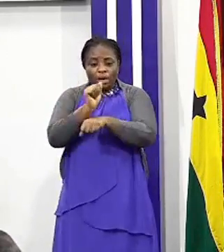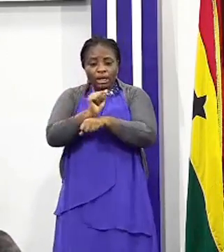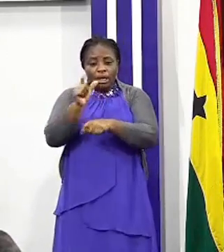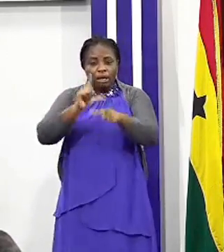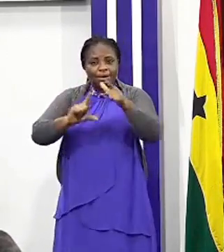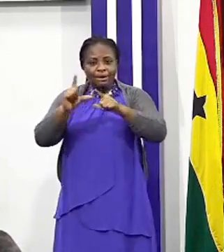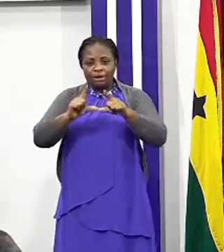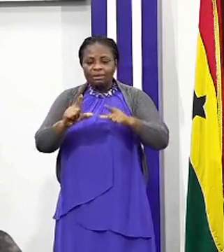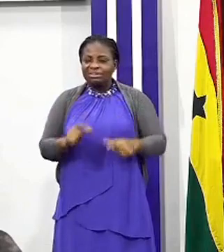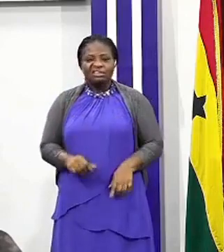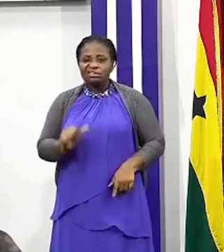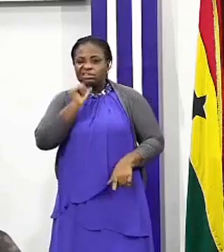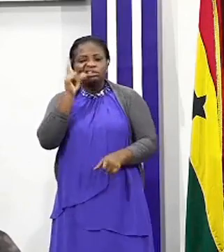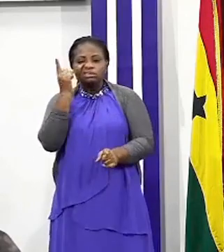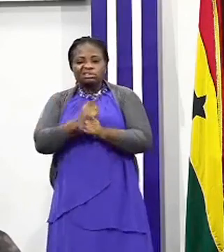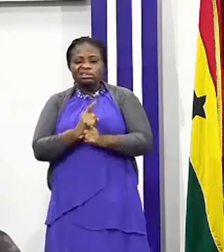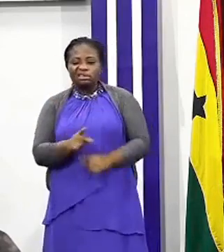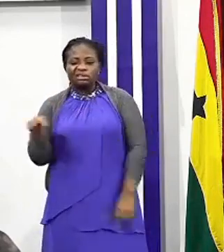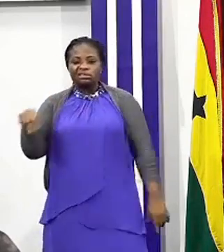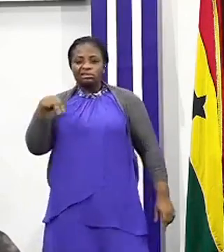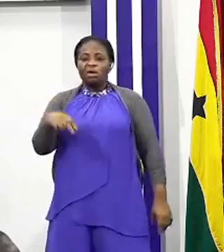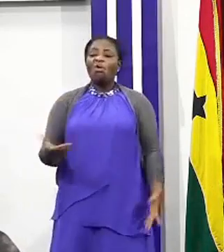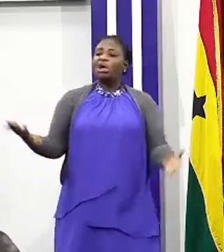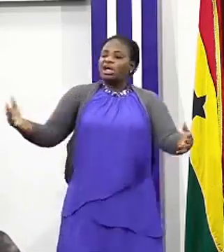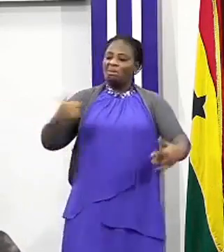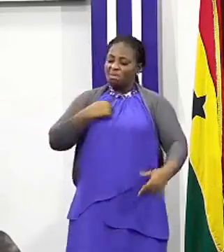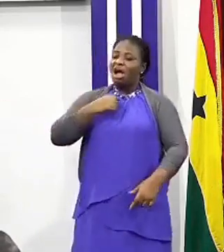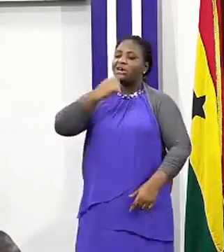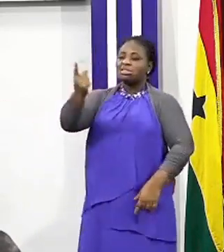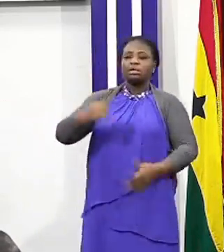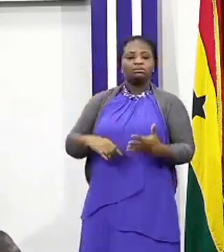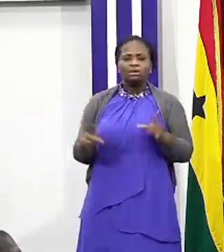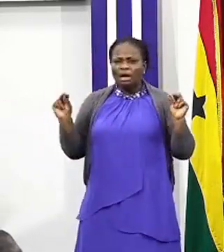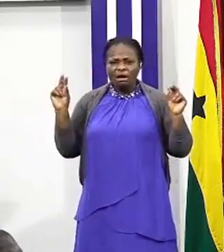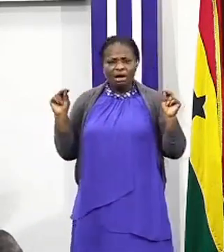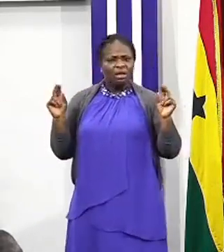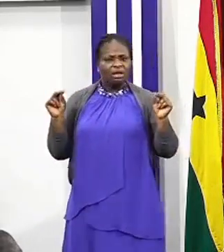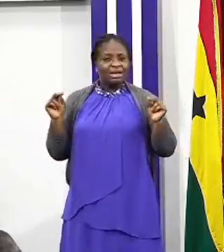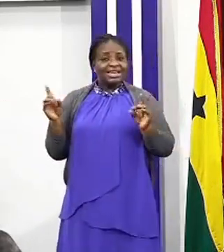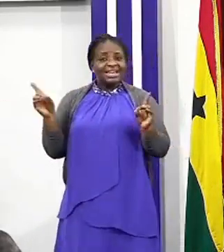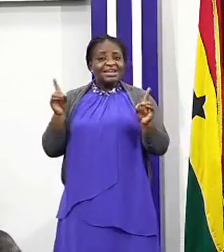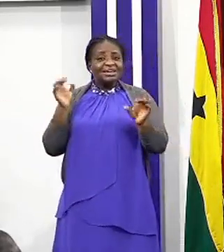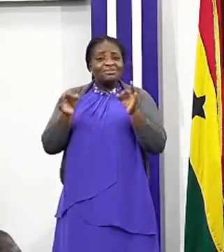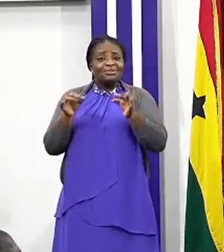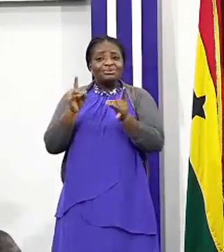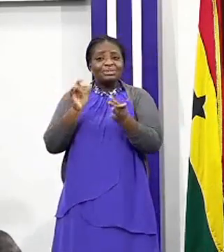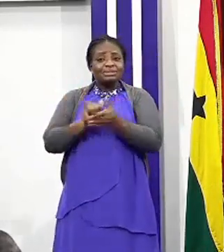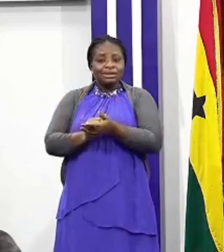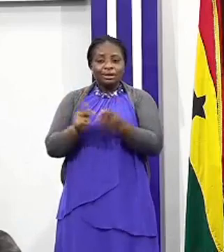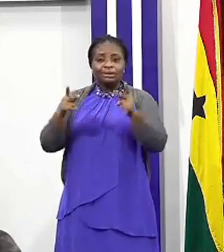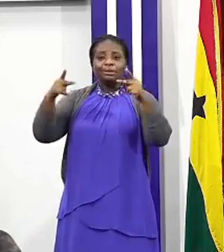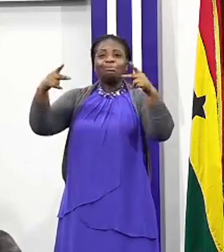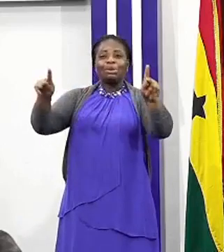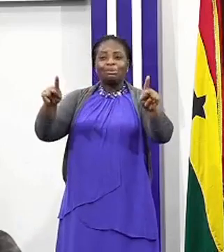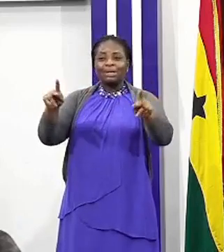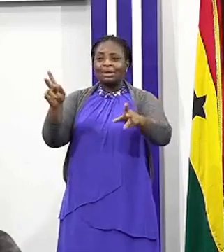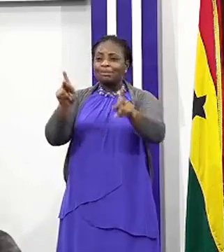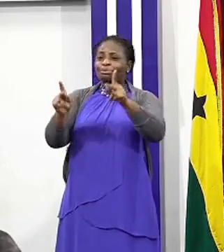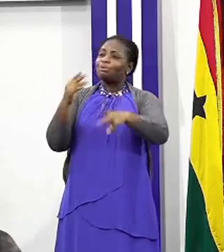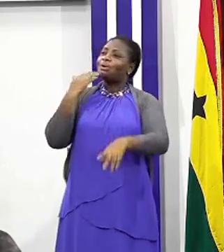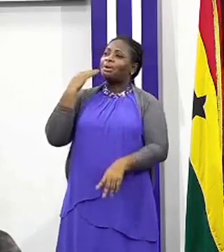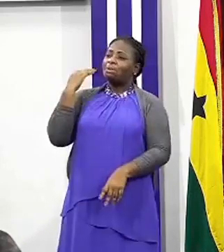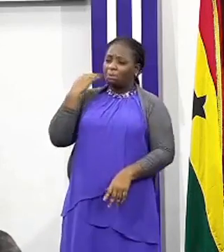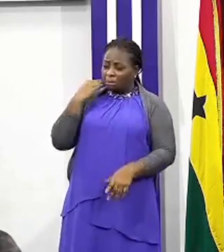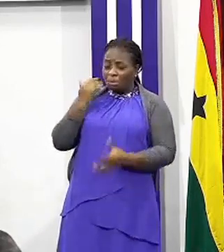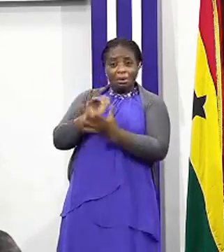do ye so obi asori ye na se okay ne me so me kire madwen ye yes ah ye nua no ma tifia ye peso omo ti ase ye agidi boa